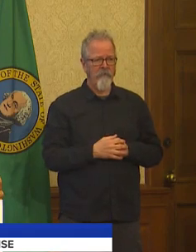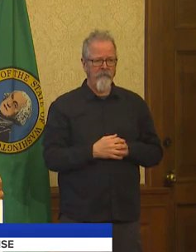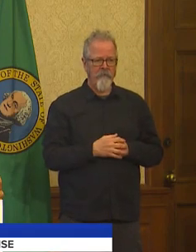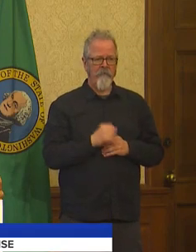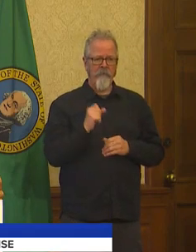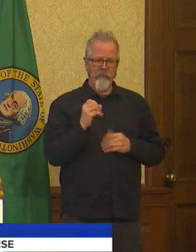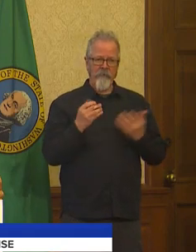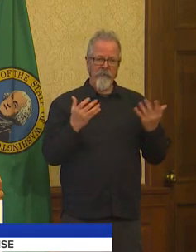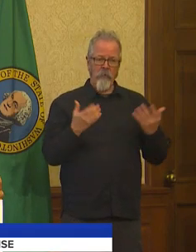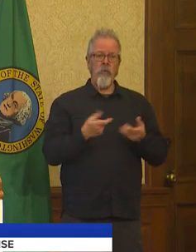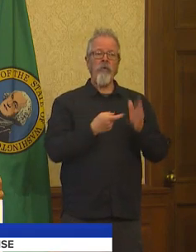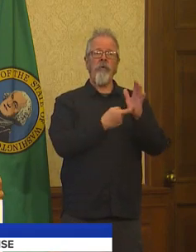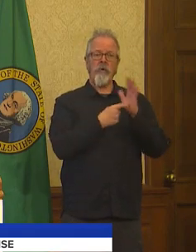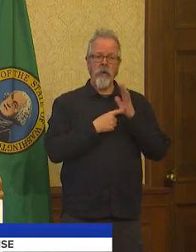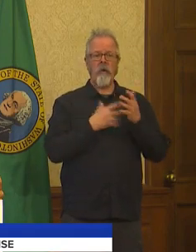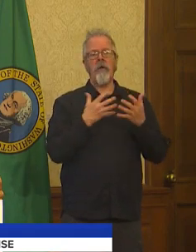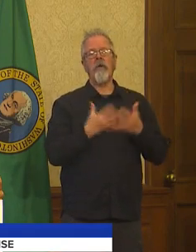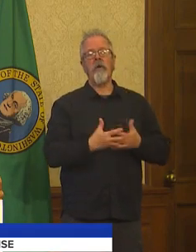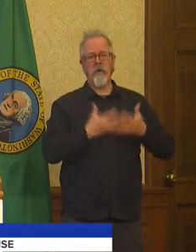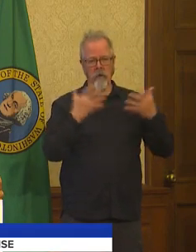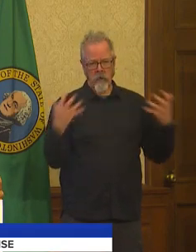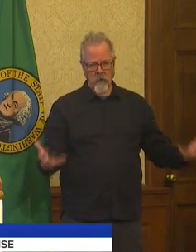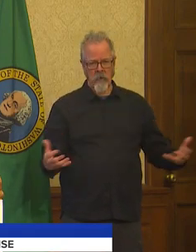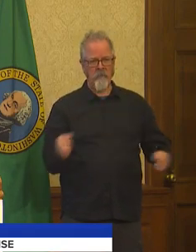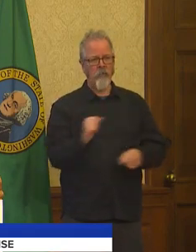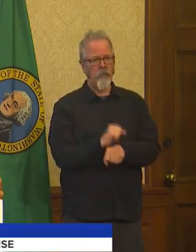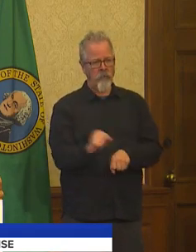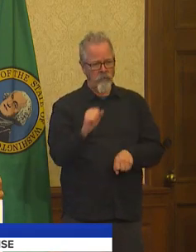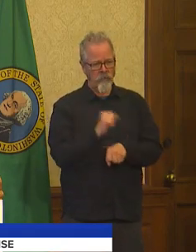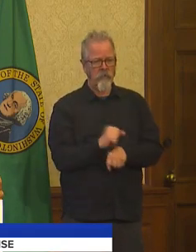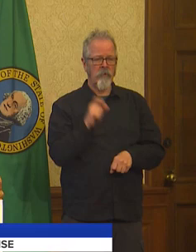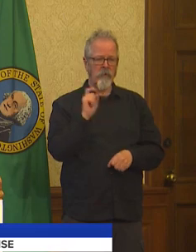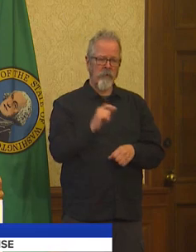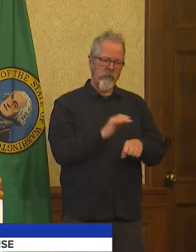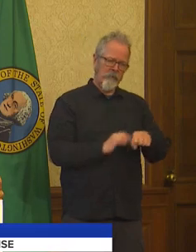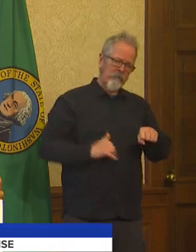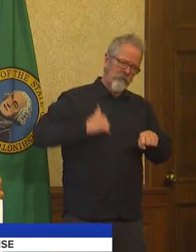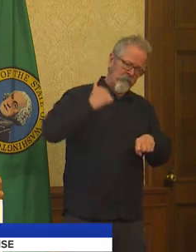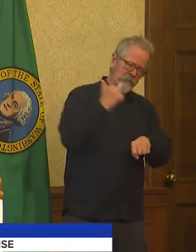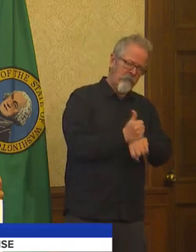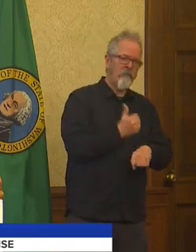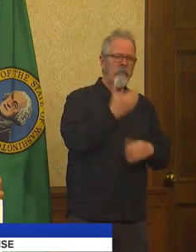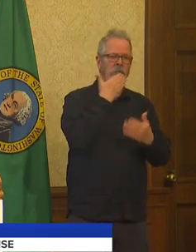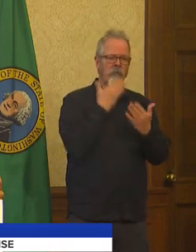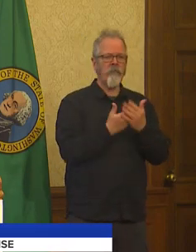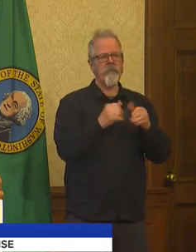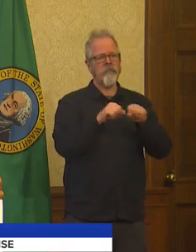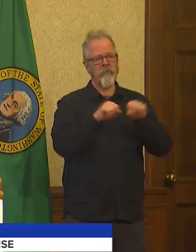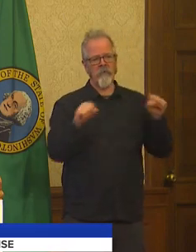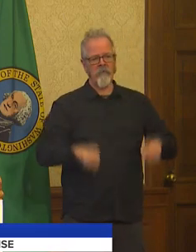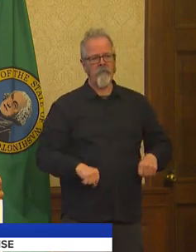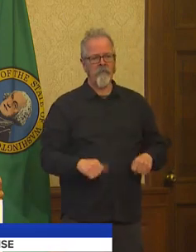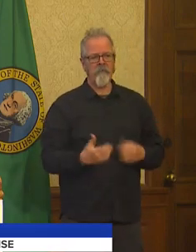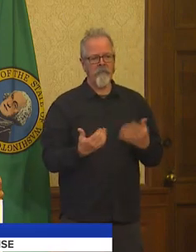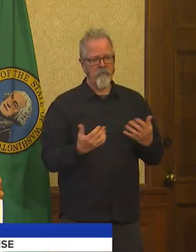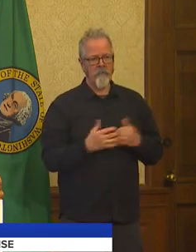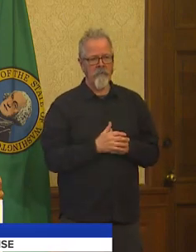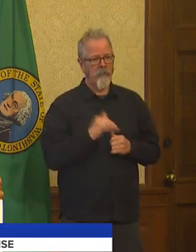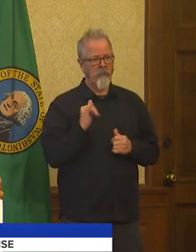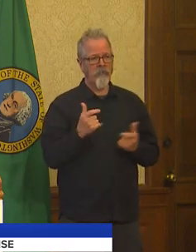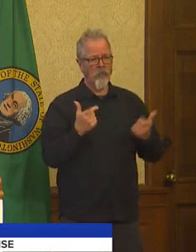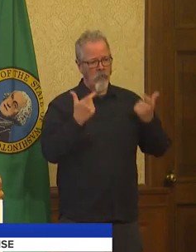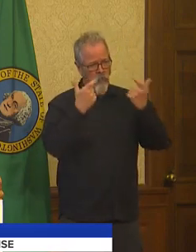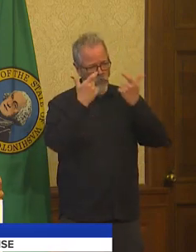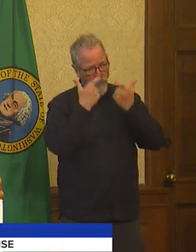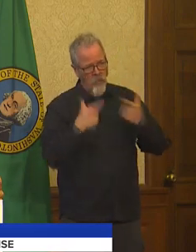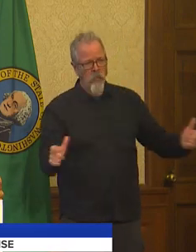and get those people tested and have the same regime for them. So I think you can see this is an enormous undertaking, and when we get